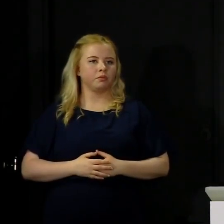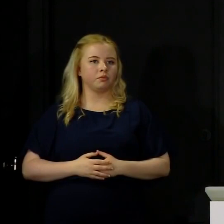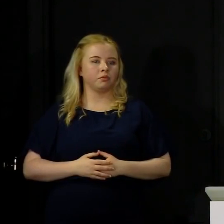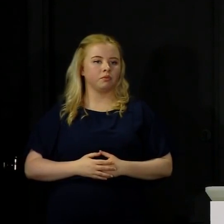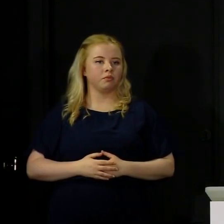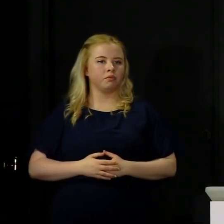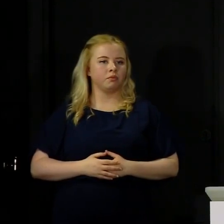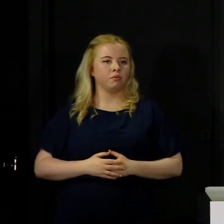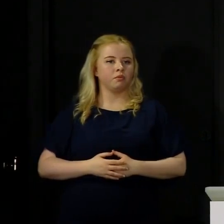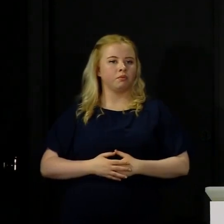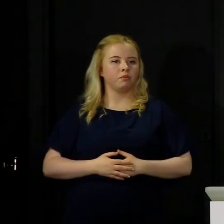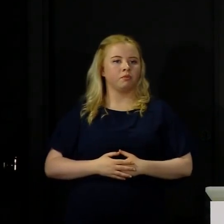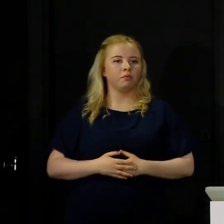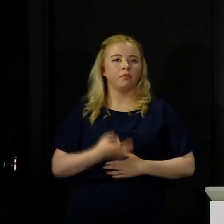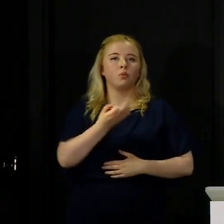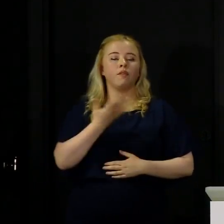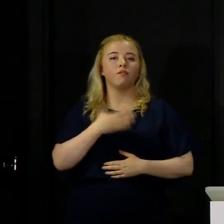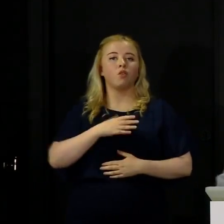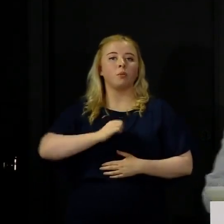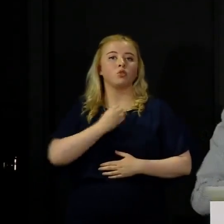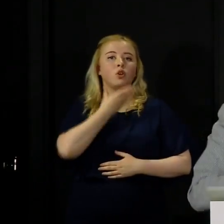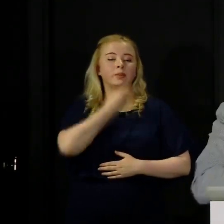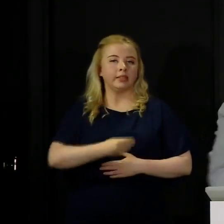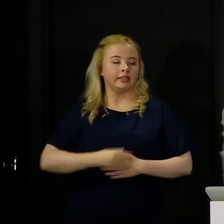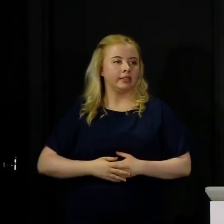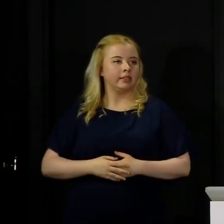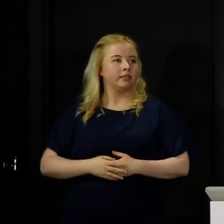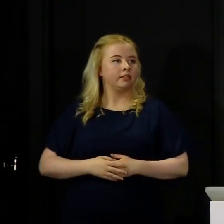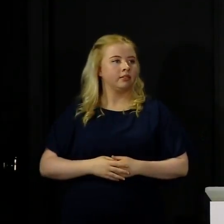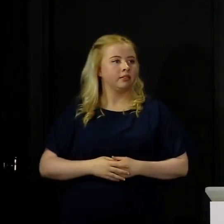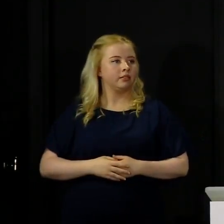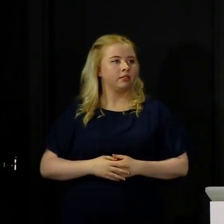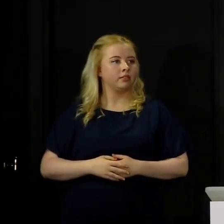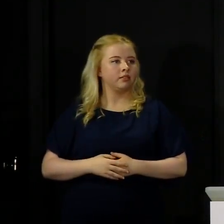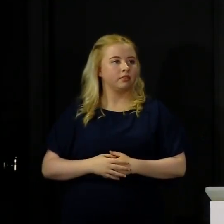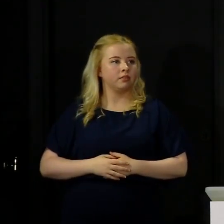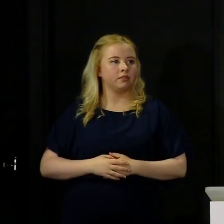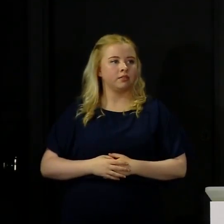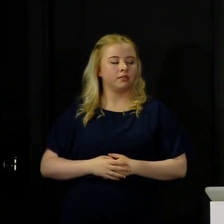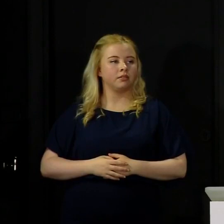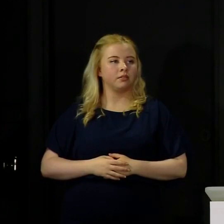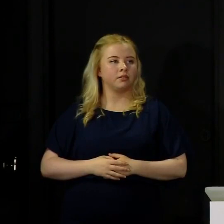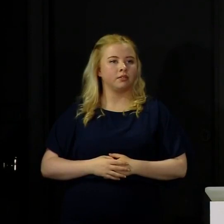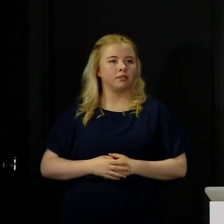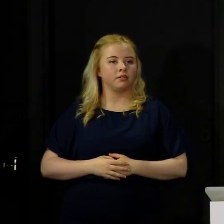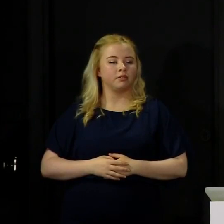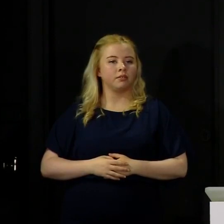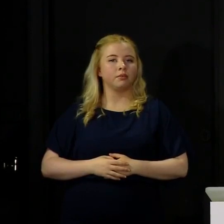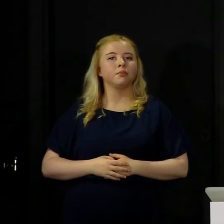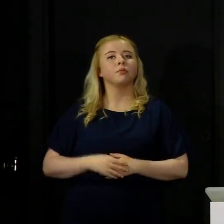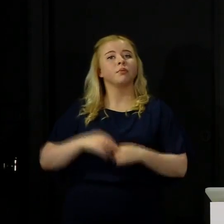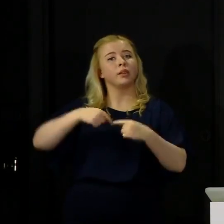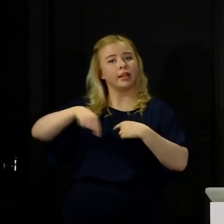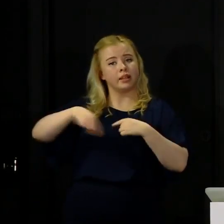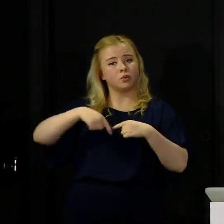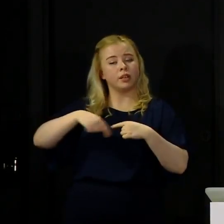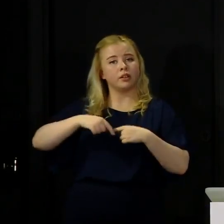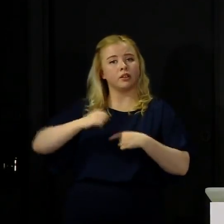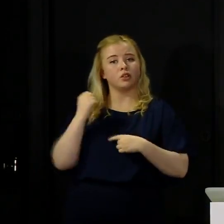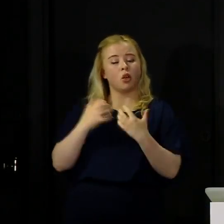Paris Gurtisanis from The Scotsman. Thank you, First Minister. This week in the Scottish